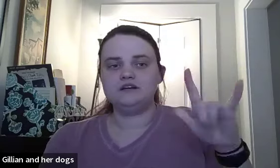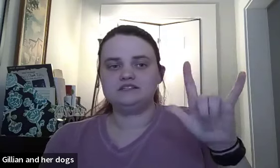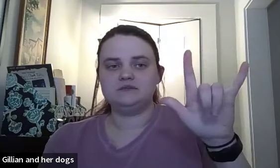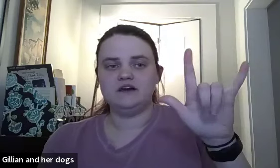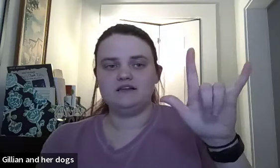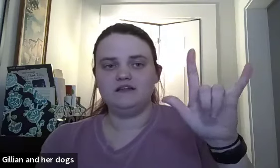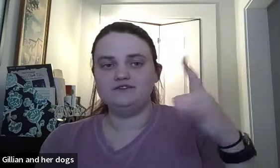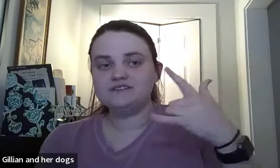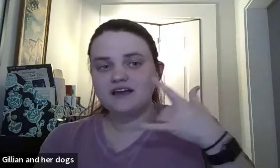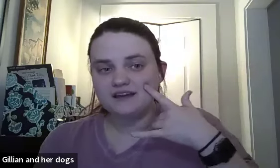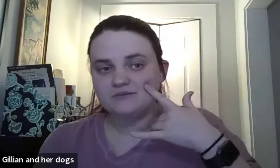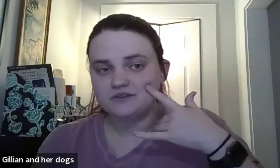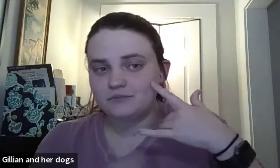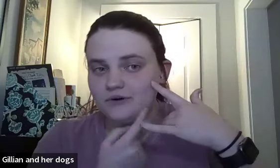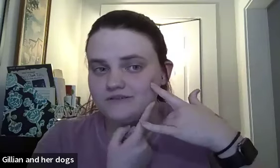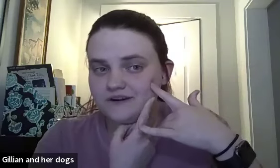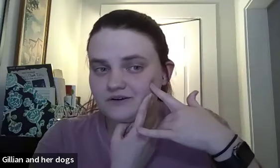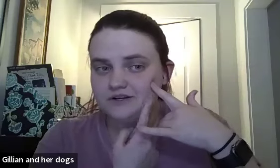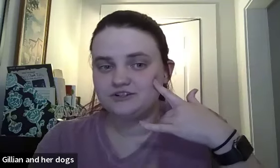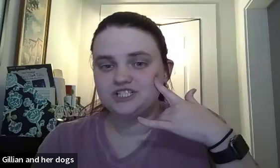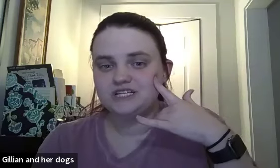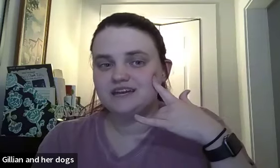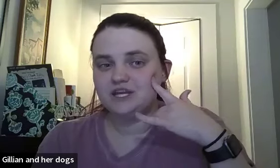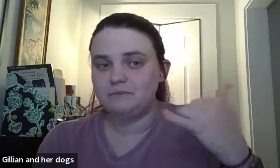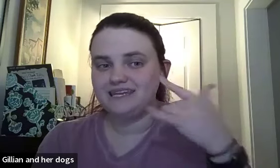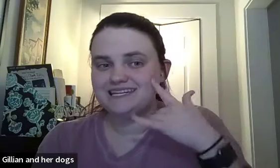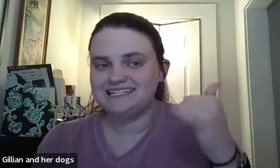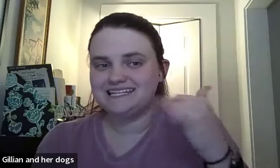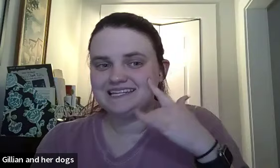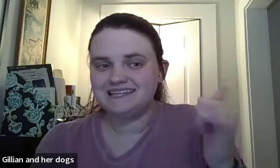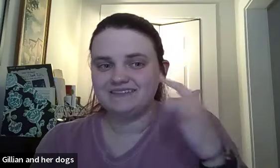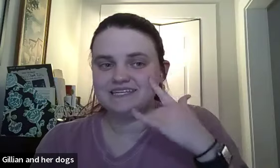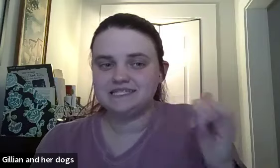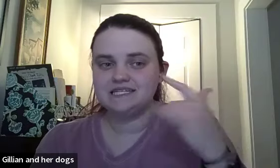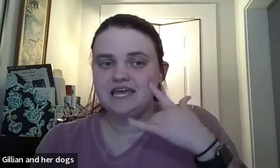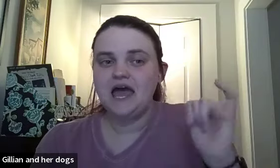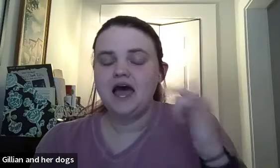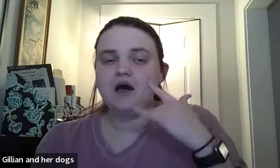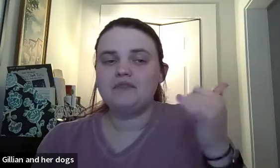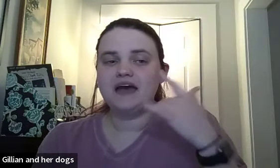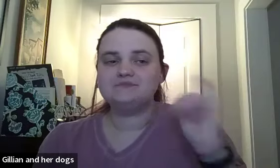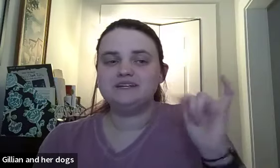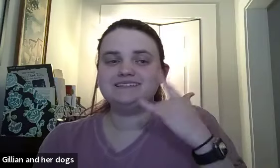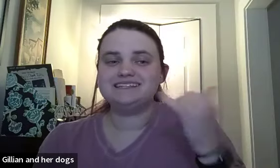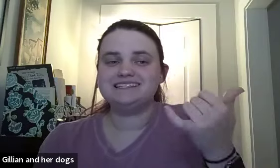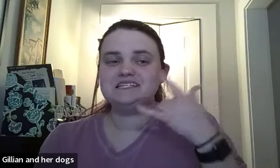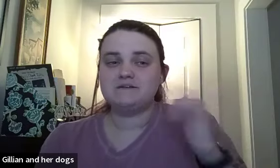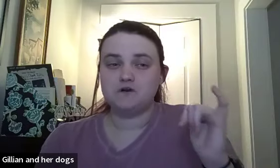California is going to be the I love you sign with the pointer finger on your cheek and you bend it like this. And that's because this is the sign